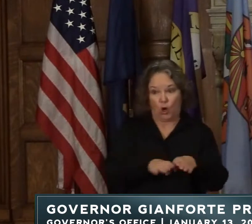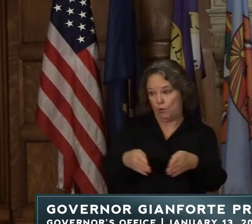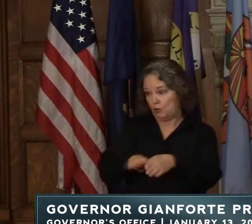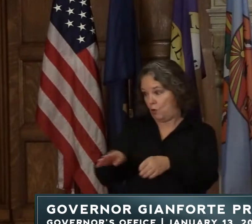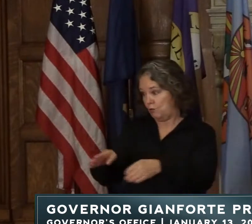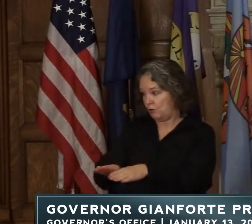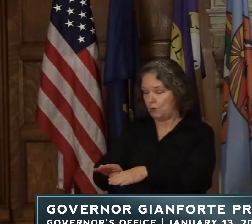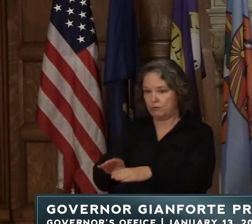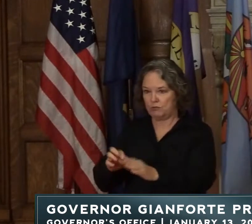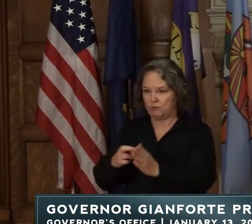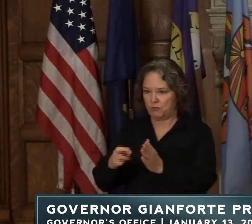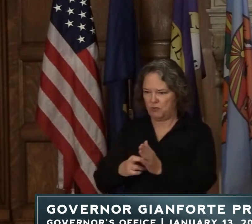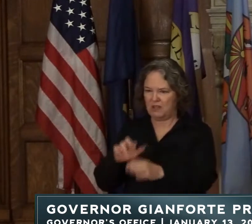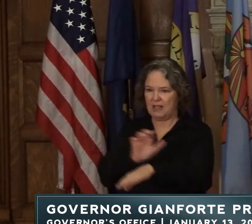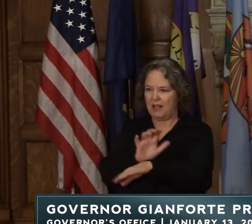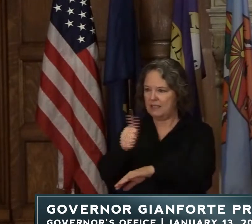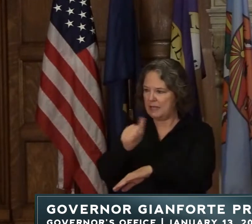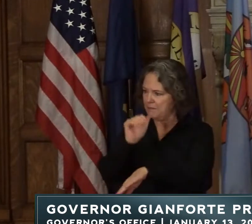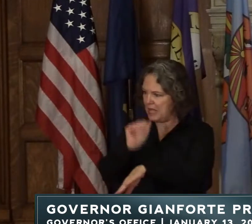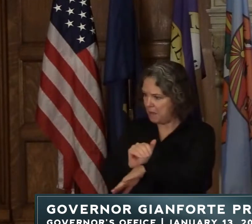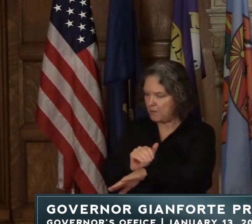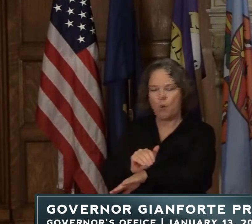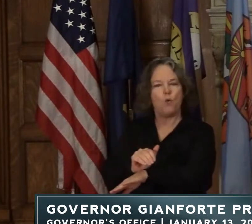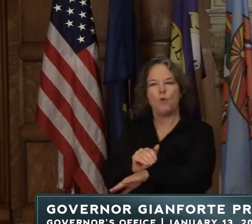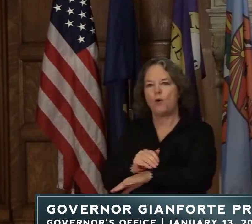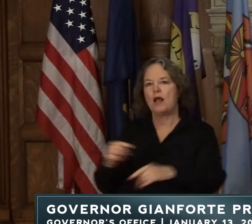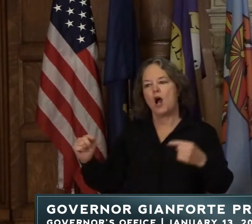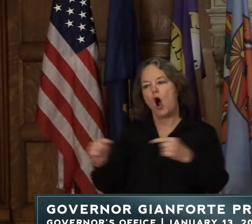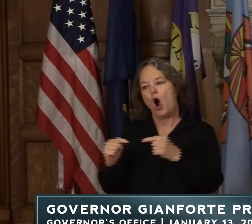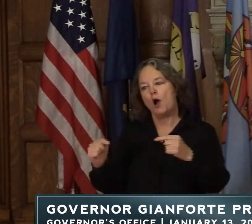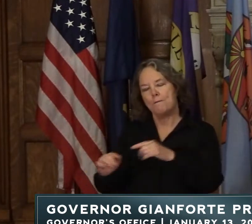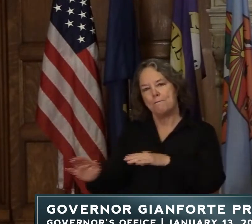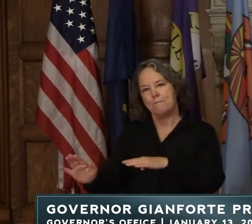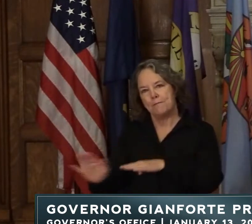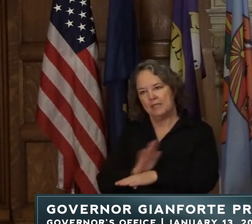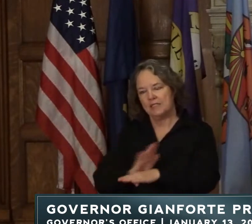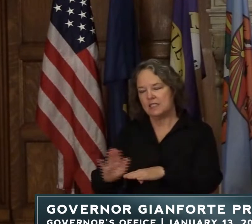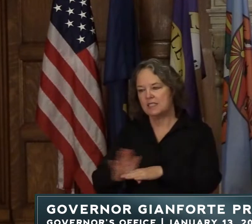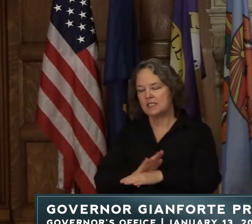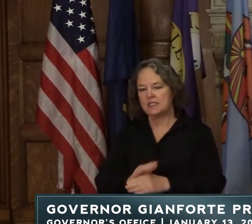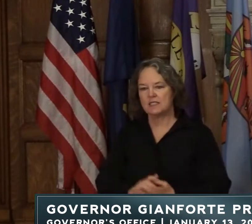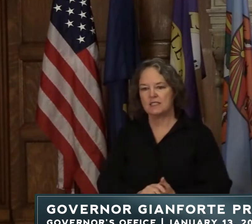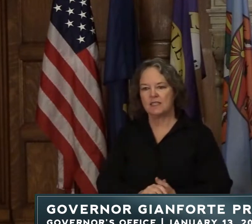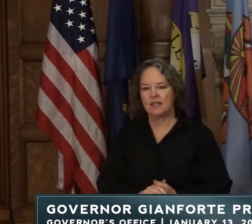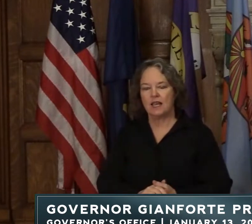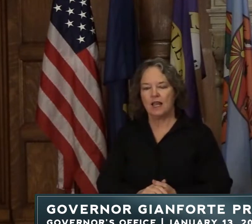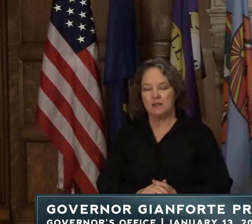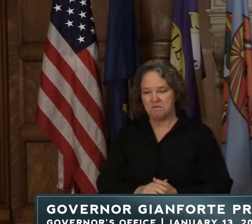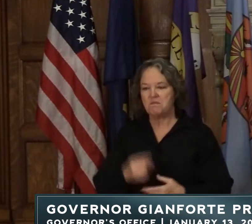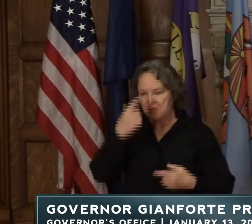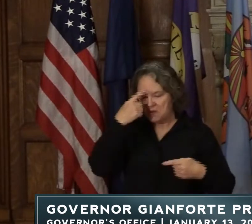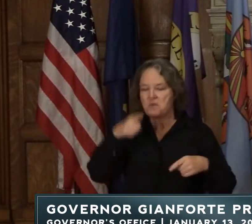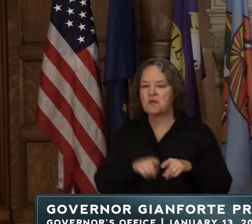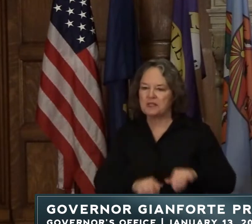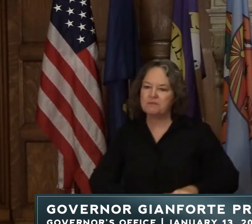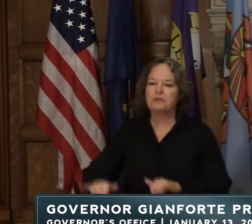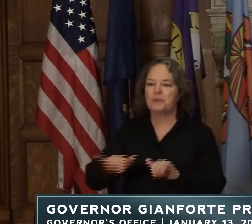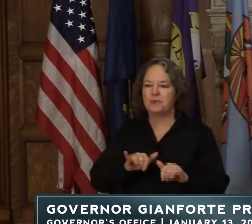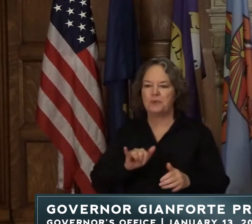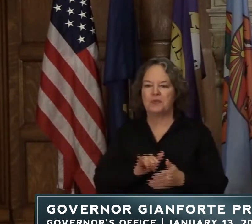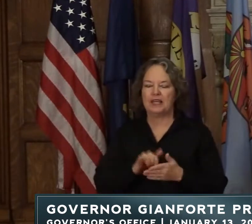10 p.m. was unduly harmful for all businesses. And there was agreement that lifting that sort